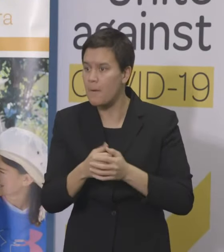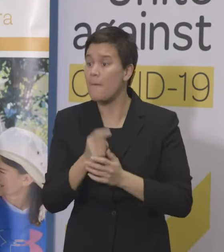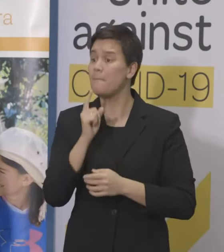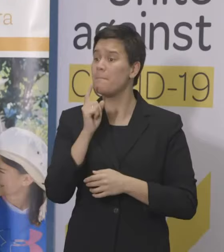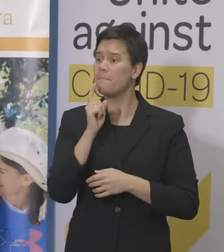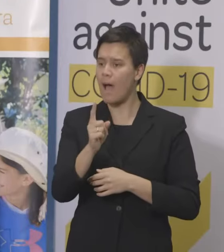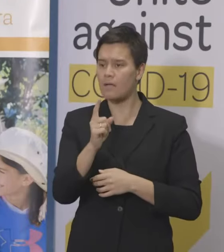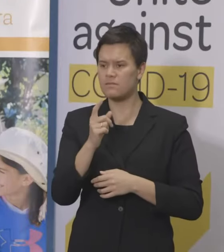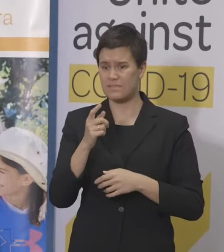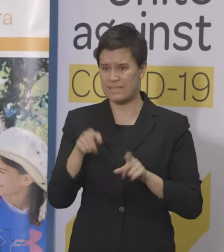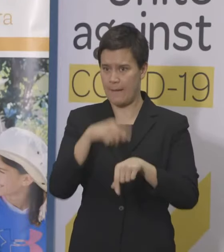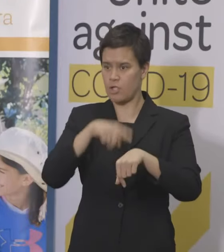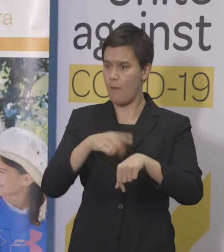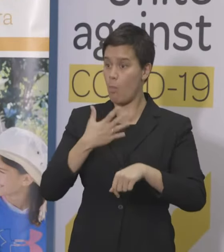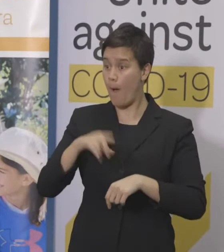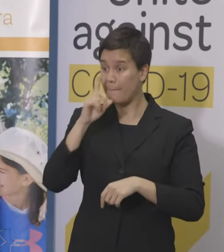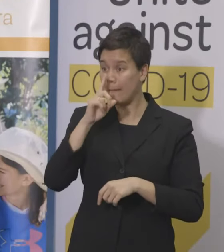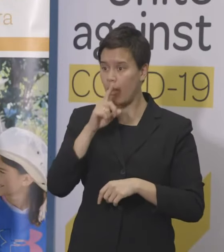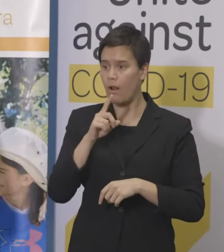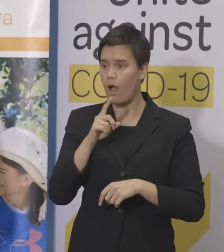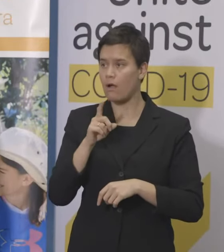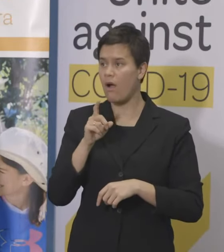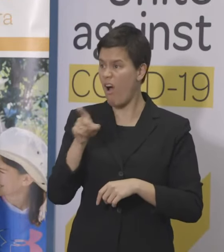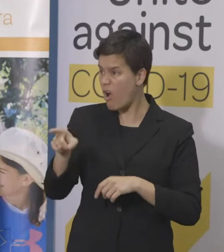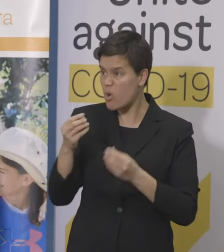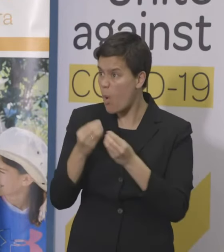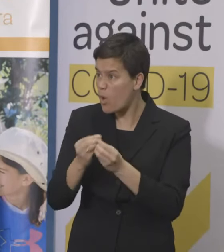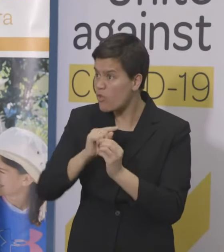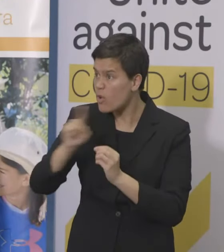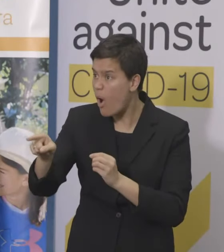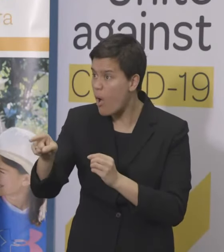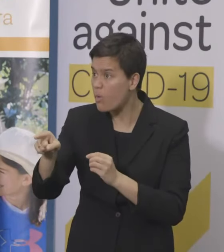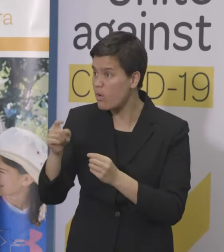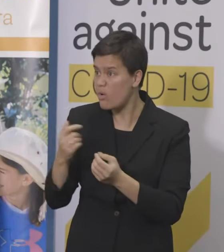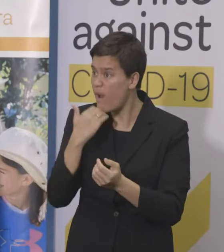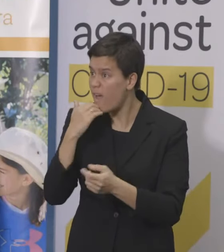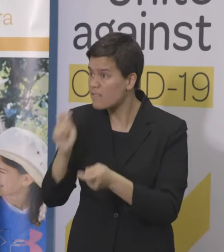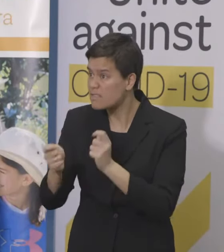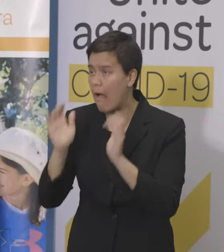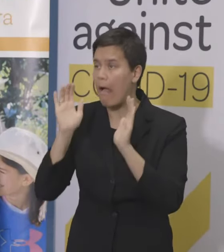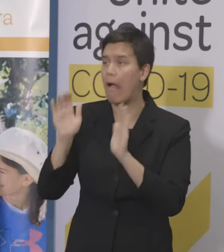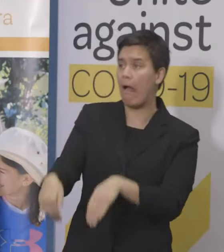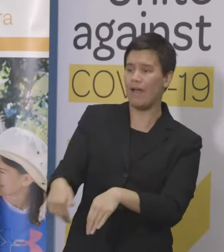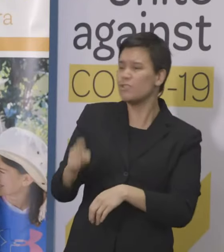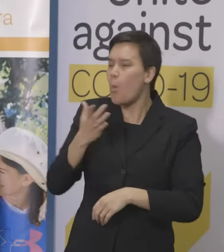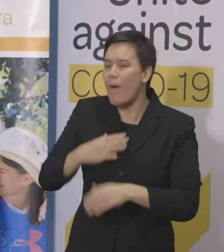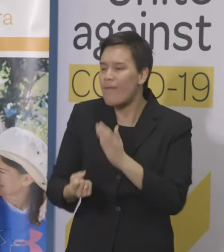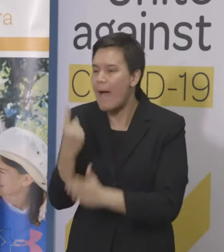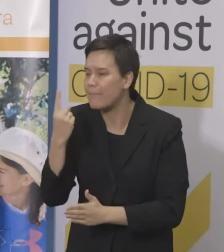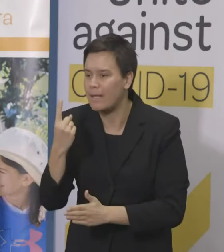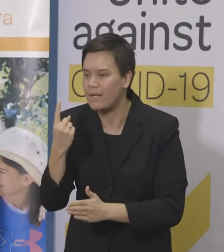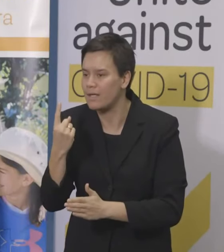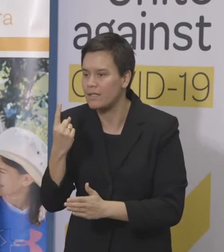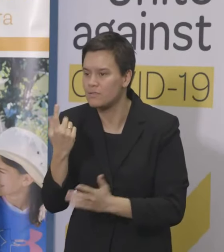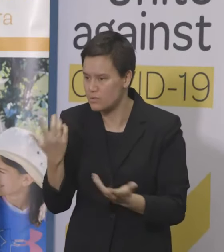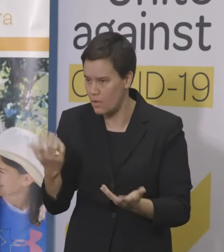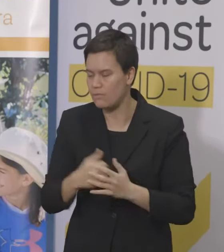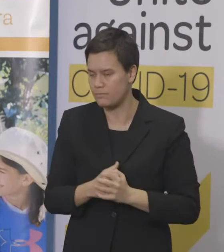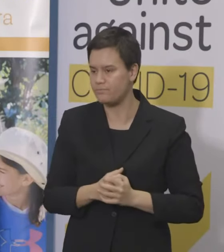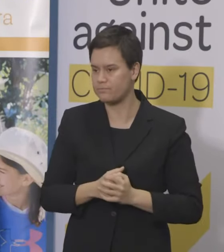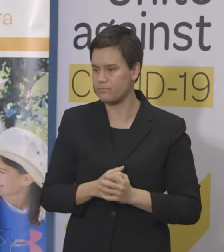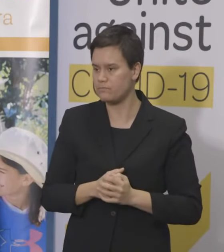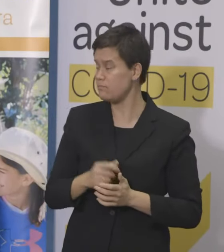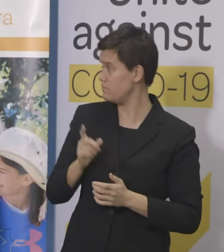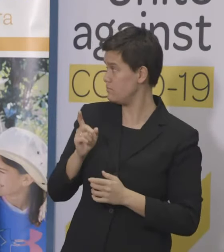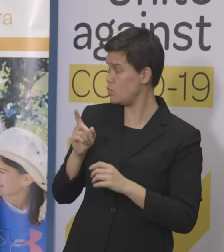to discourage people from being vaccinated, and I think we've had a good outcome in that respect, that many New Zealanders have been vaccinated, far more than ever.